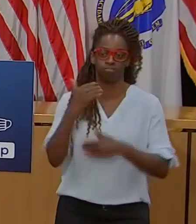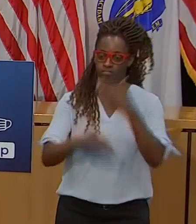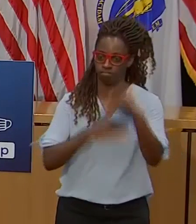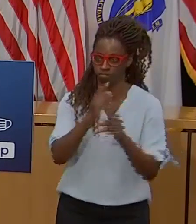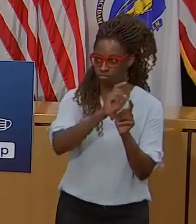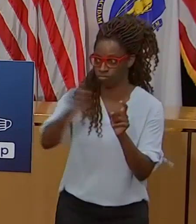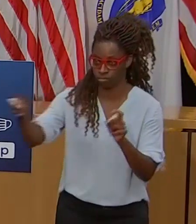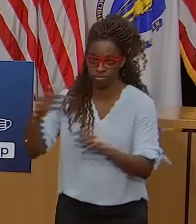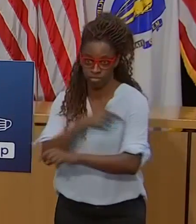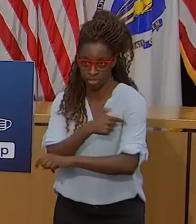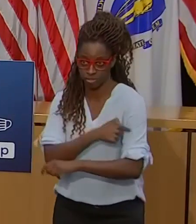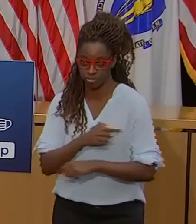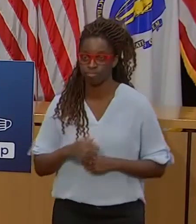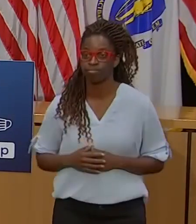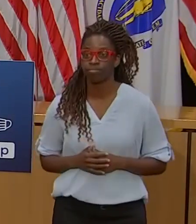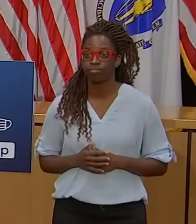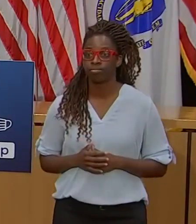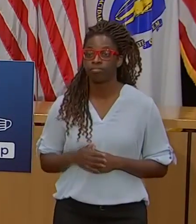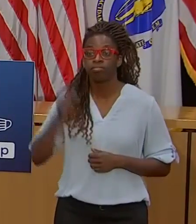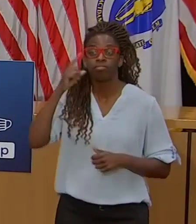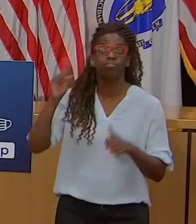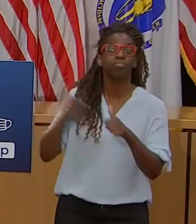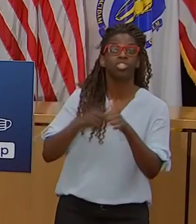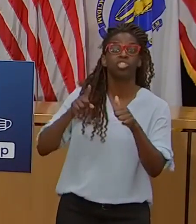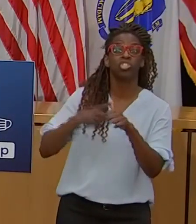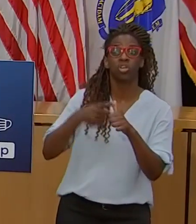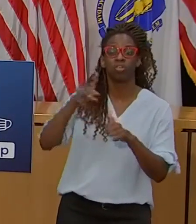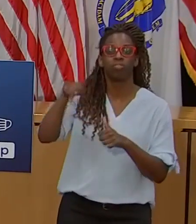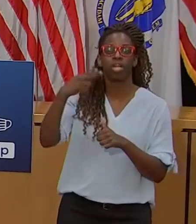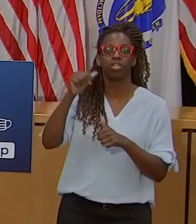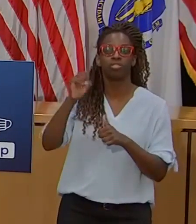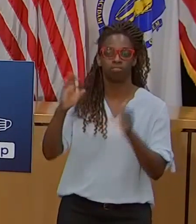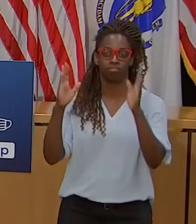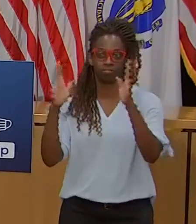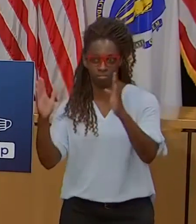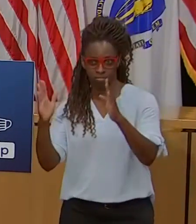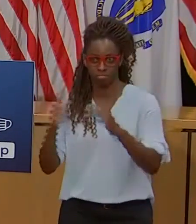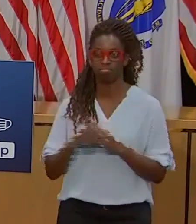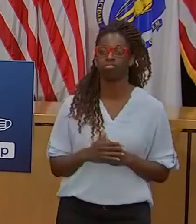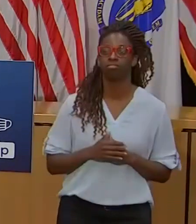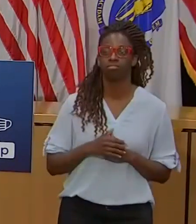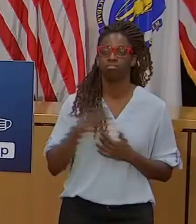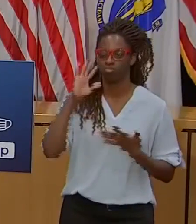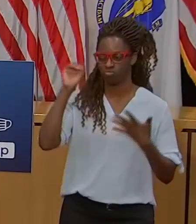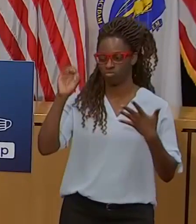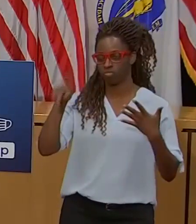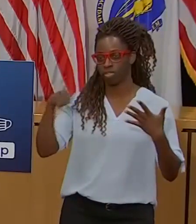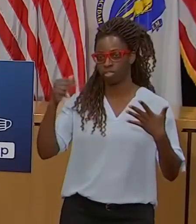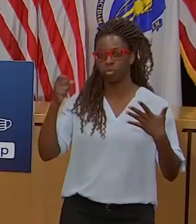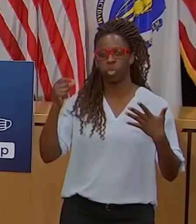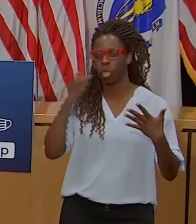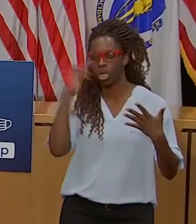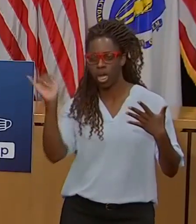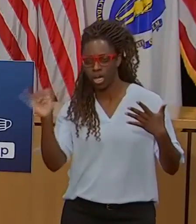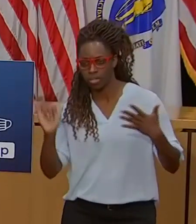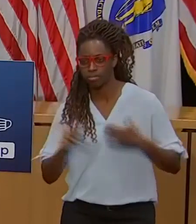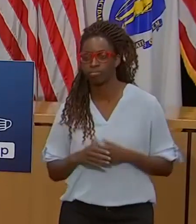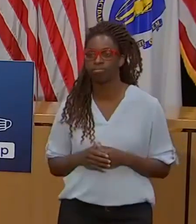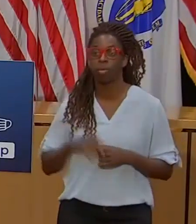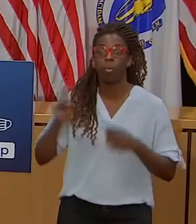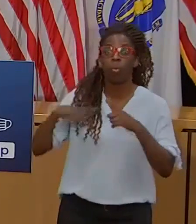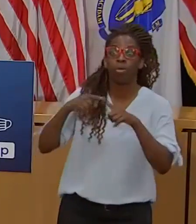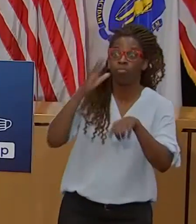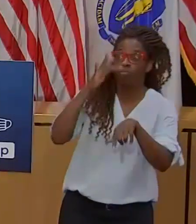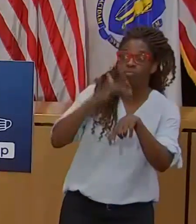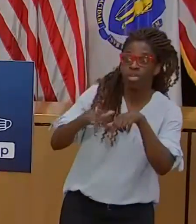talk about the initial phases of our vaccine distribution plan to explain when the vaccine will be available and who will be prioritized